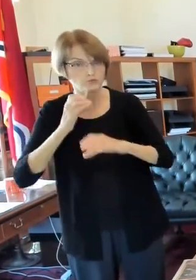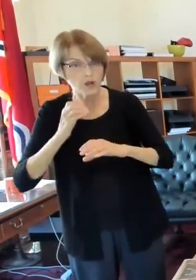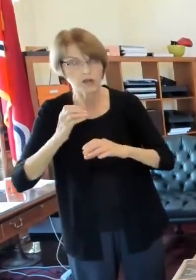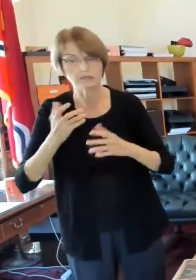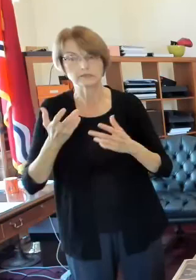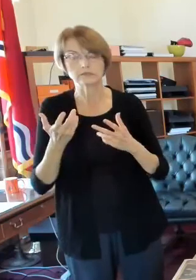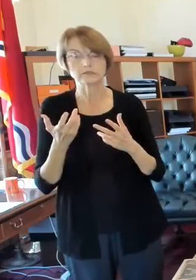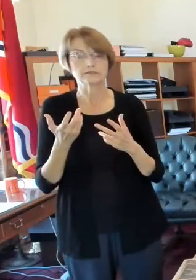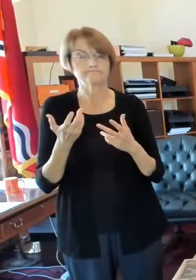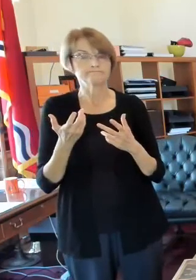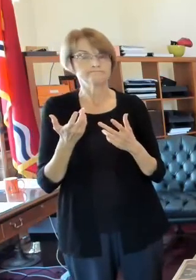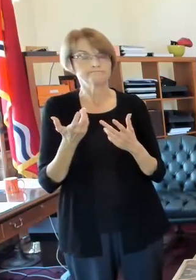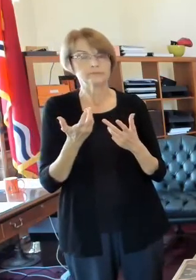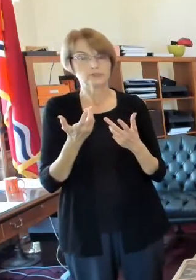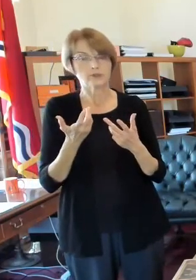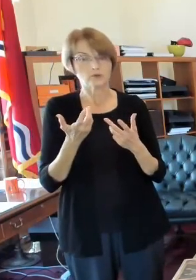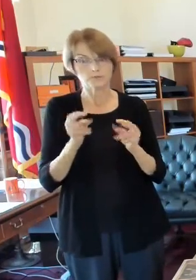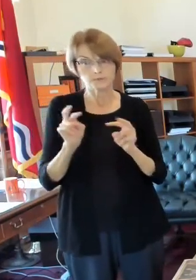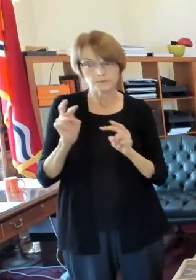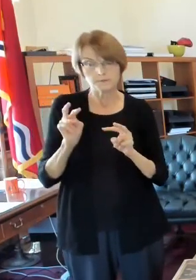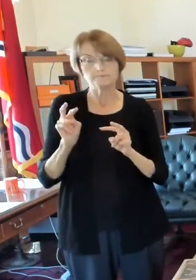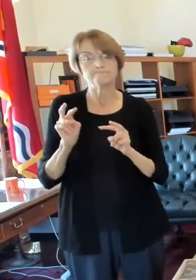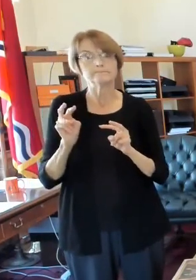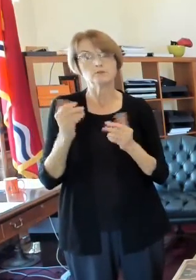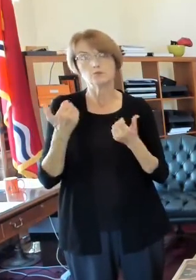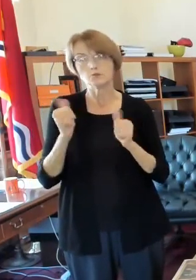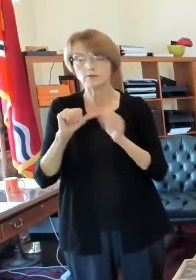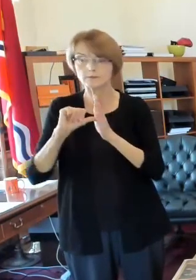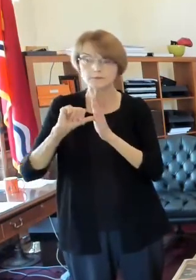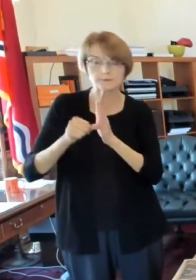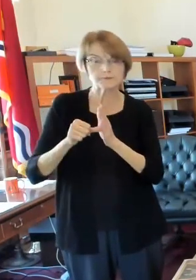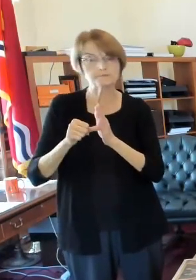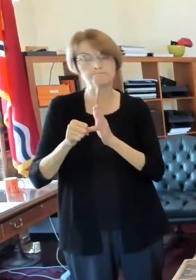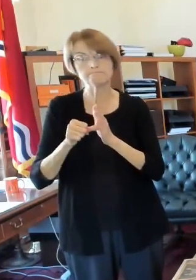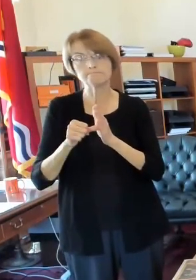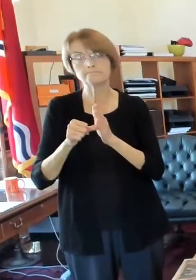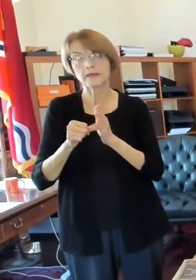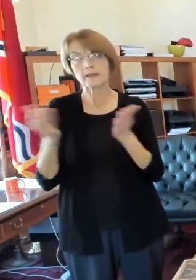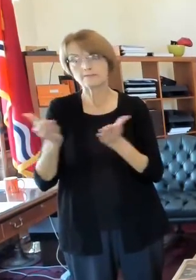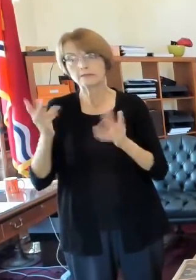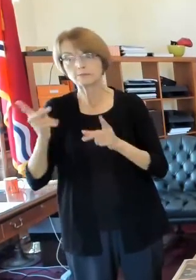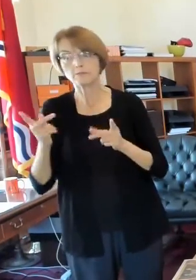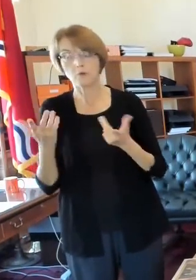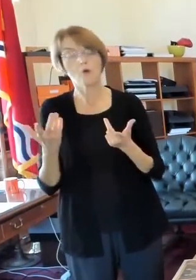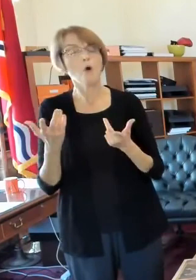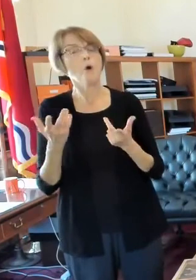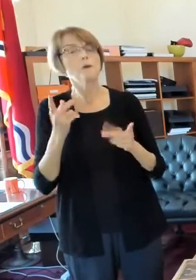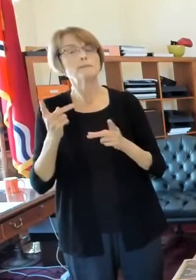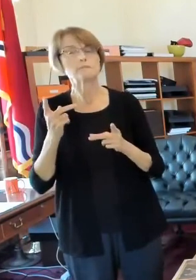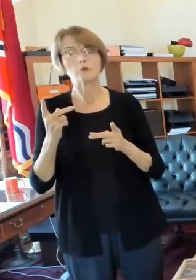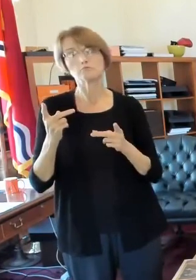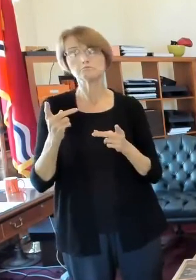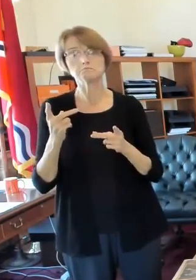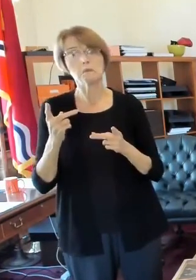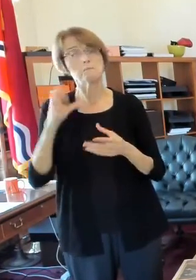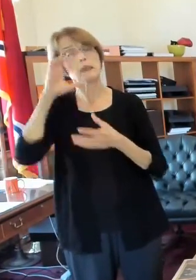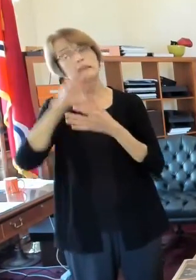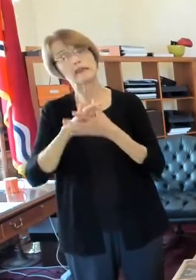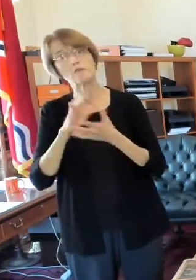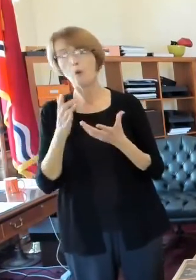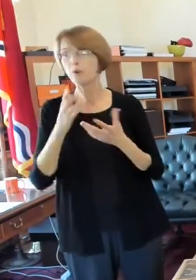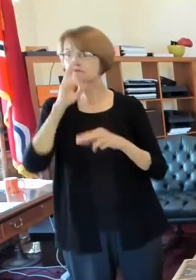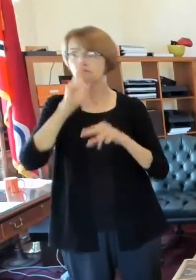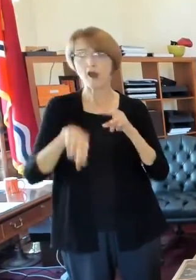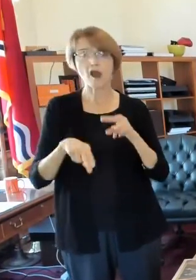to try to impress upon folks who I'm sure they think they're having fun, but they're really